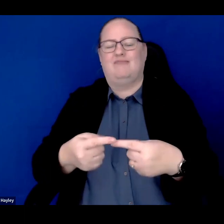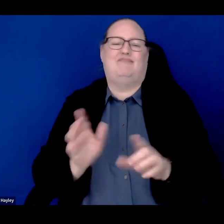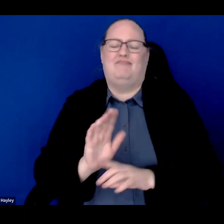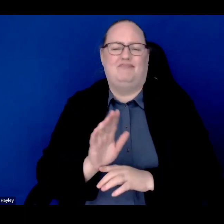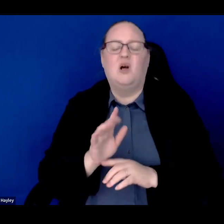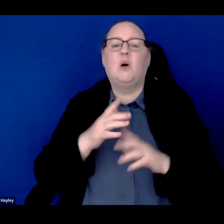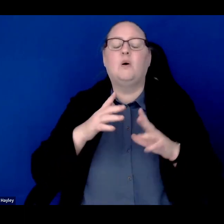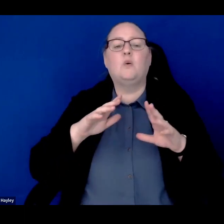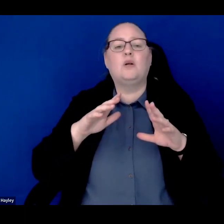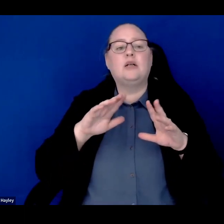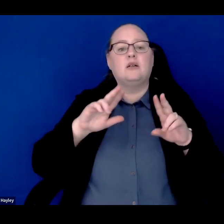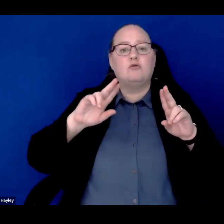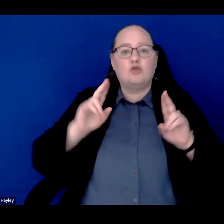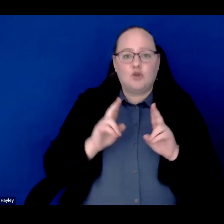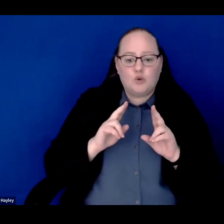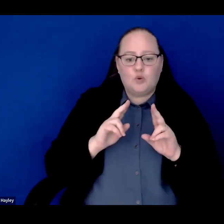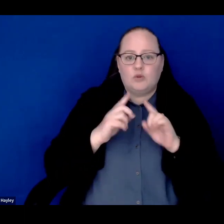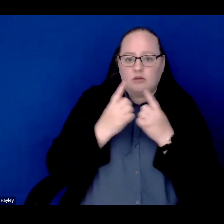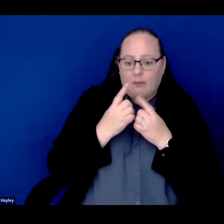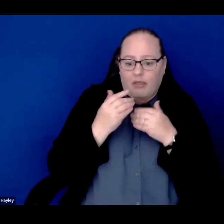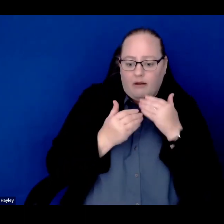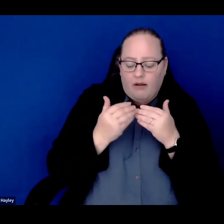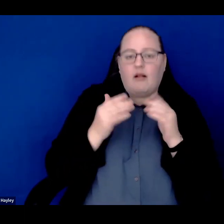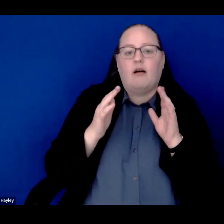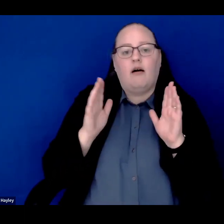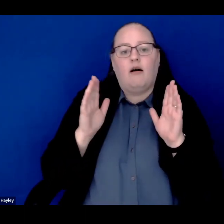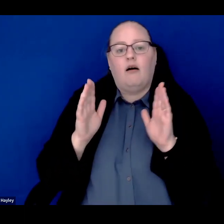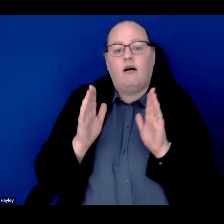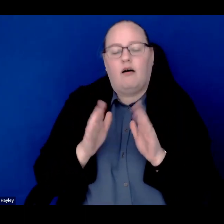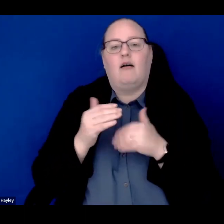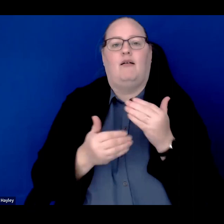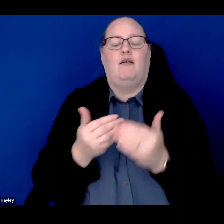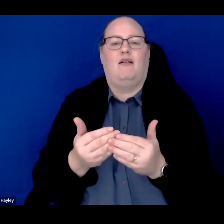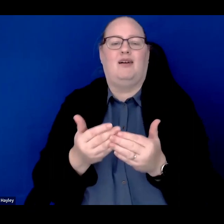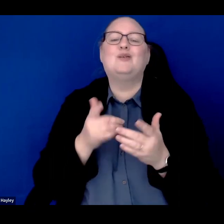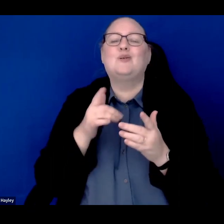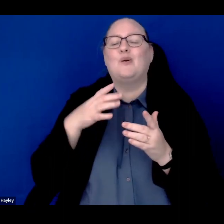planetary boundaries. And, if we want to plan it smartly so we don't get